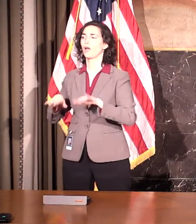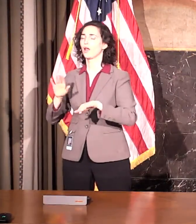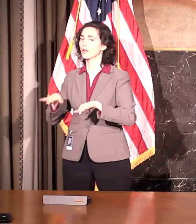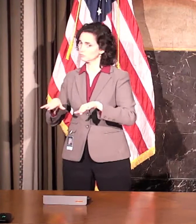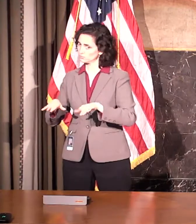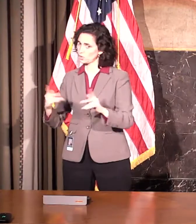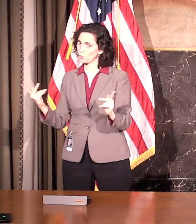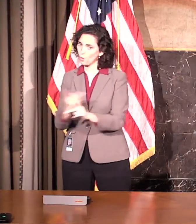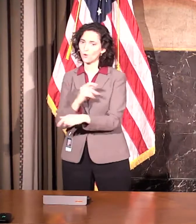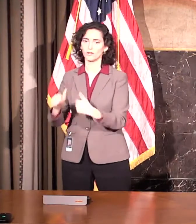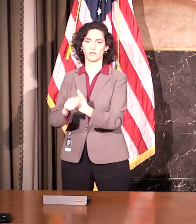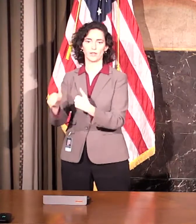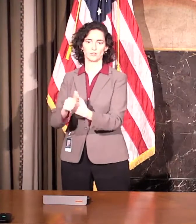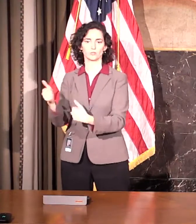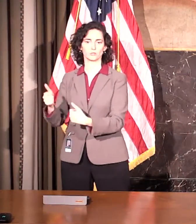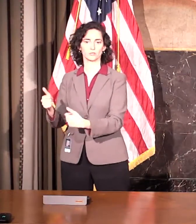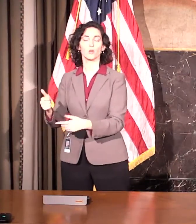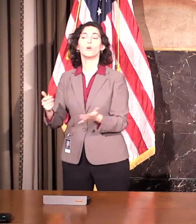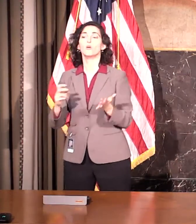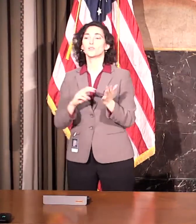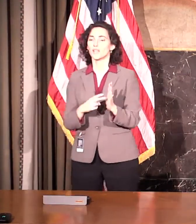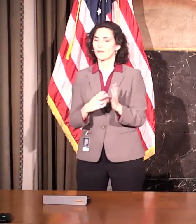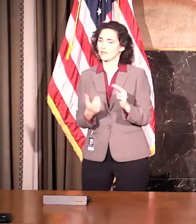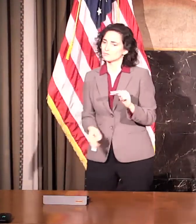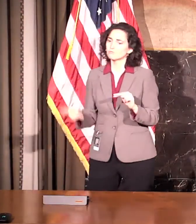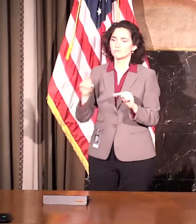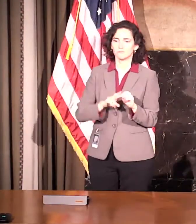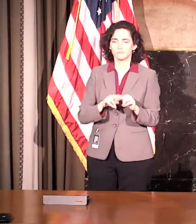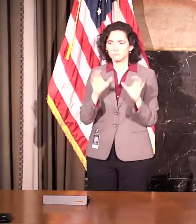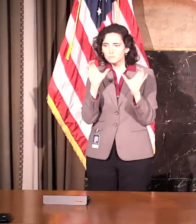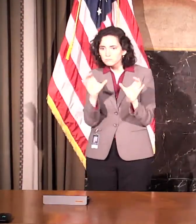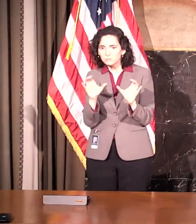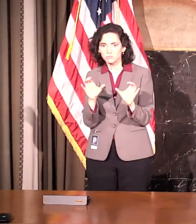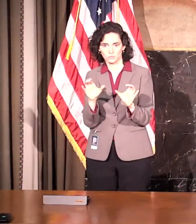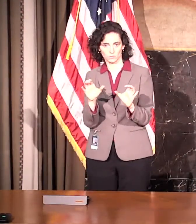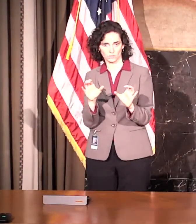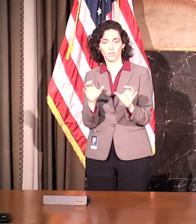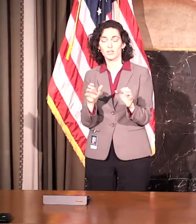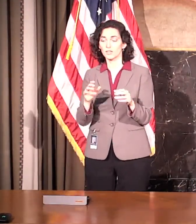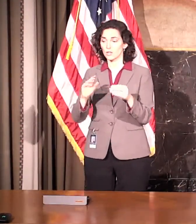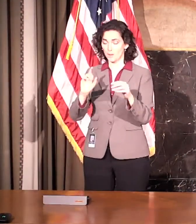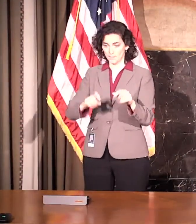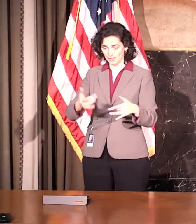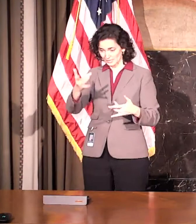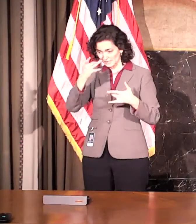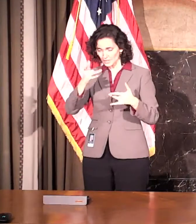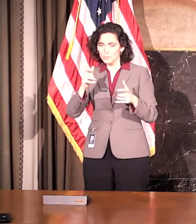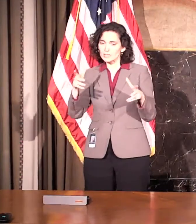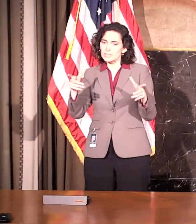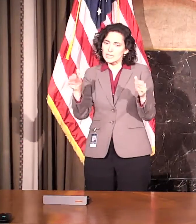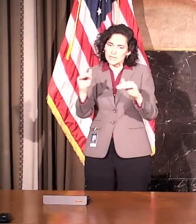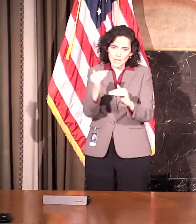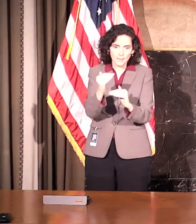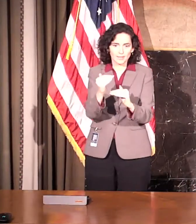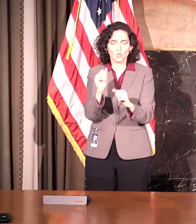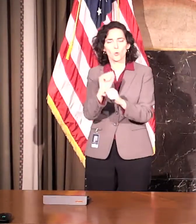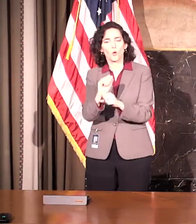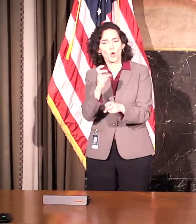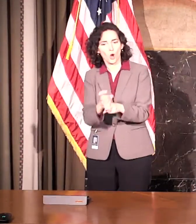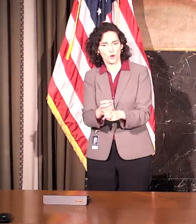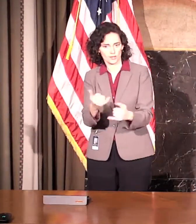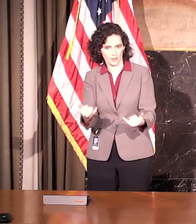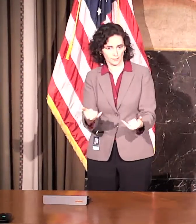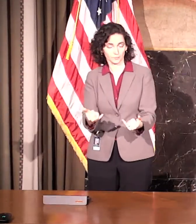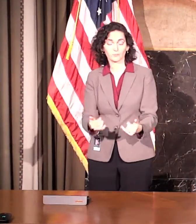these holidays to make sure we have no extra transmission. We got to keep the numbers as low as possible. I'd be happy to answer any questions. Yeah,